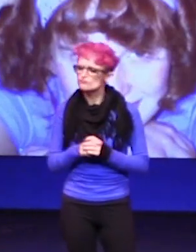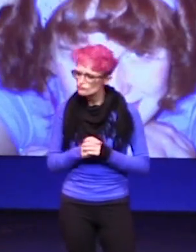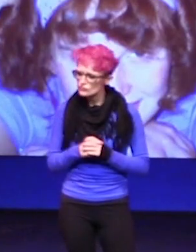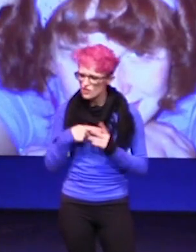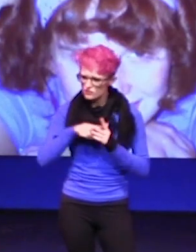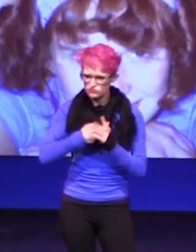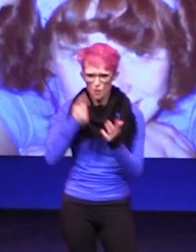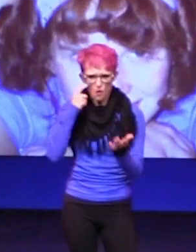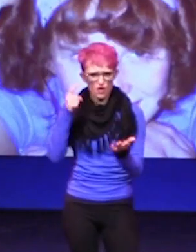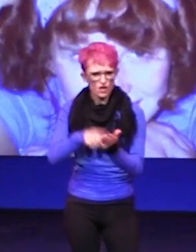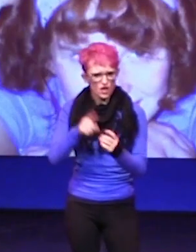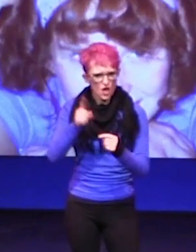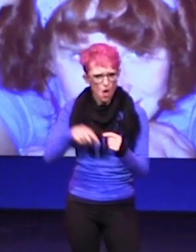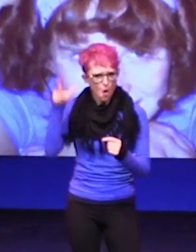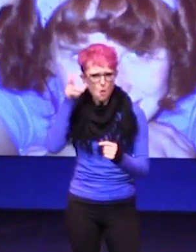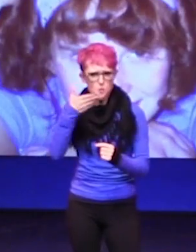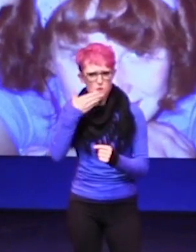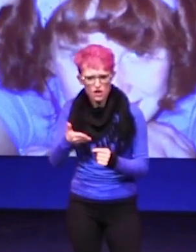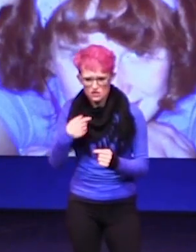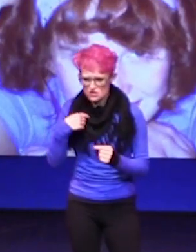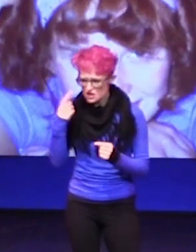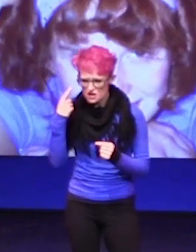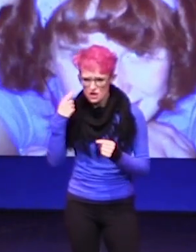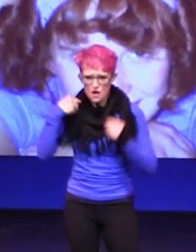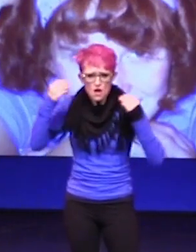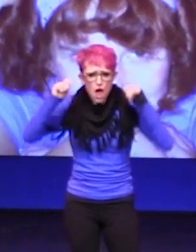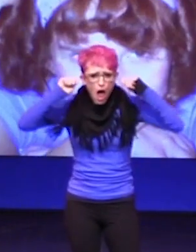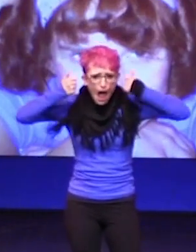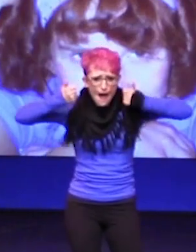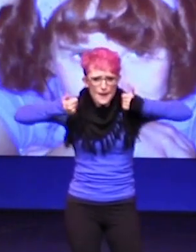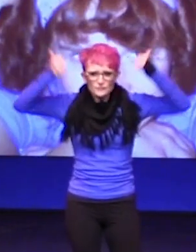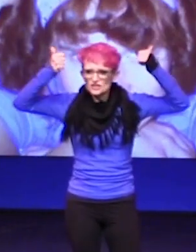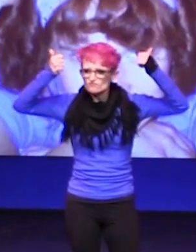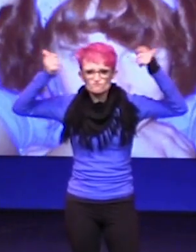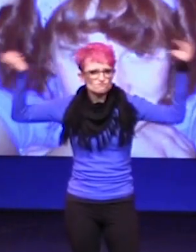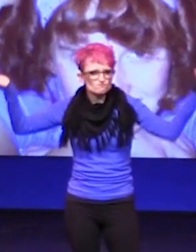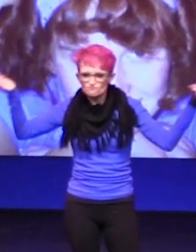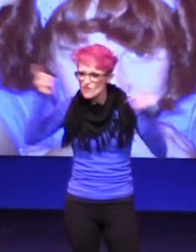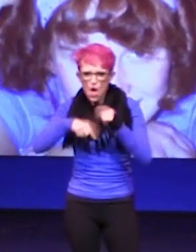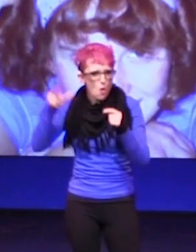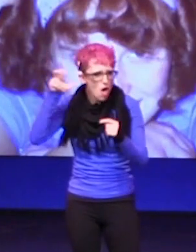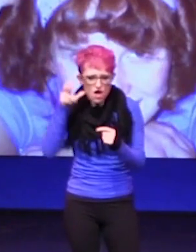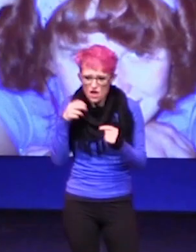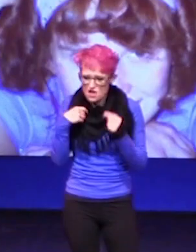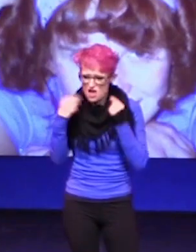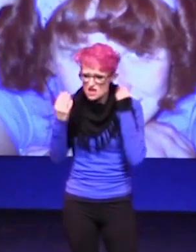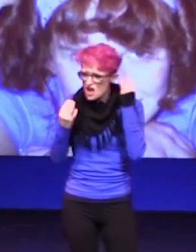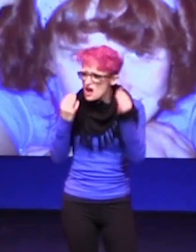was about 11 or 12, I started to notice I couldn't hear as well with my hearing aids. And I would turn the volume all the way up, and I